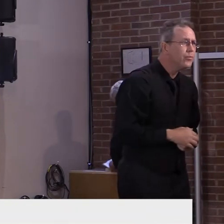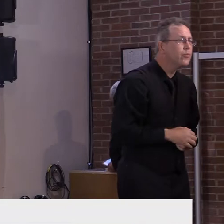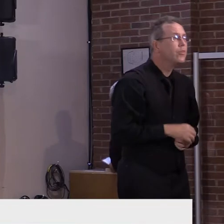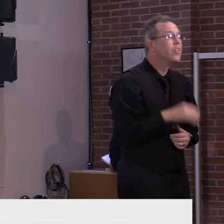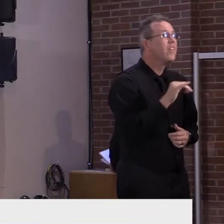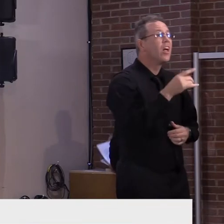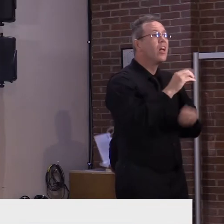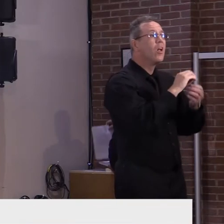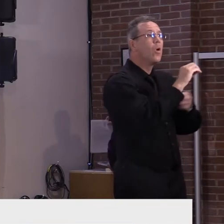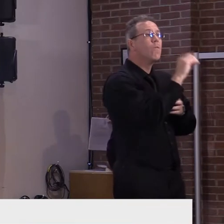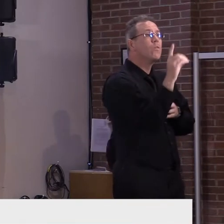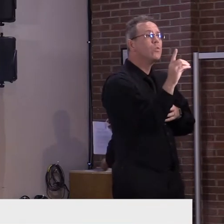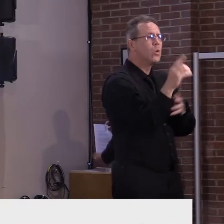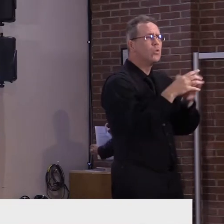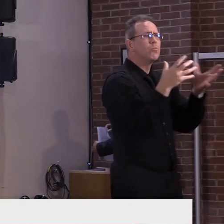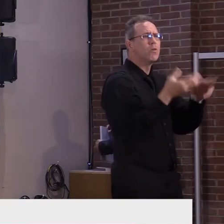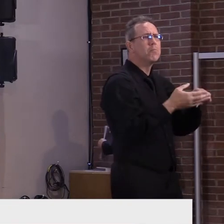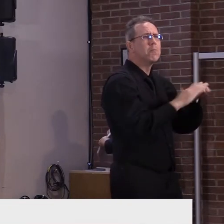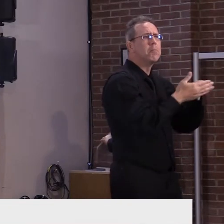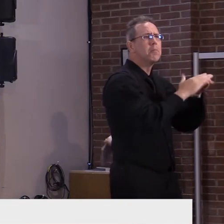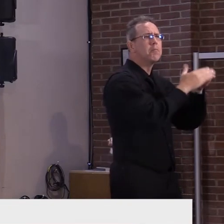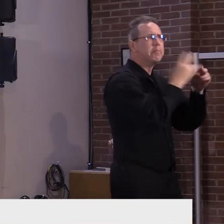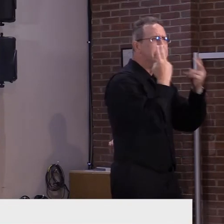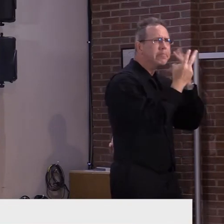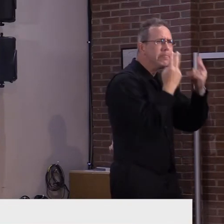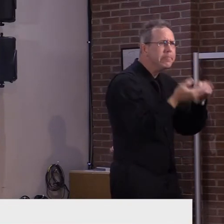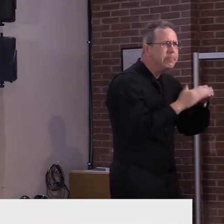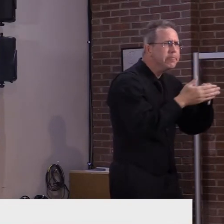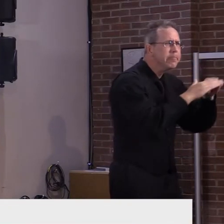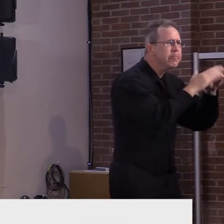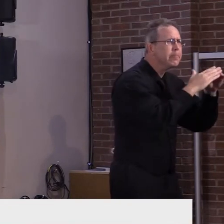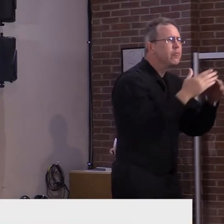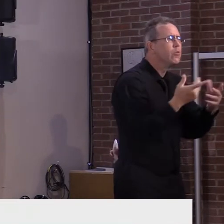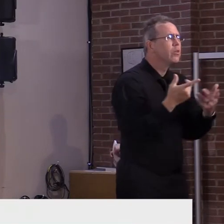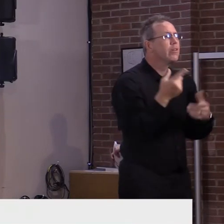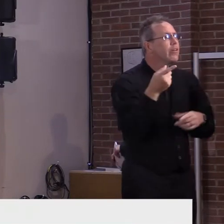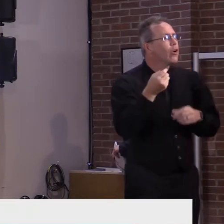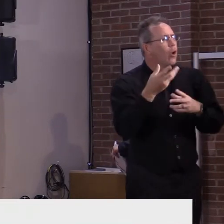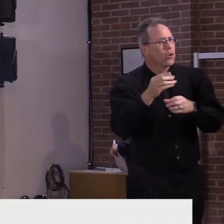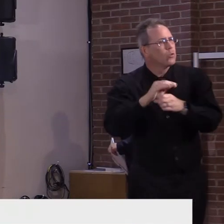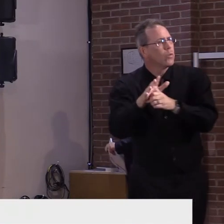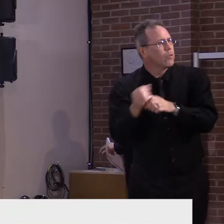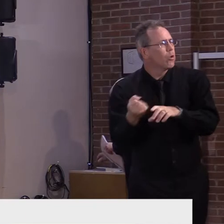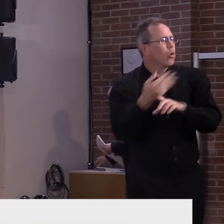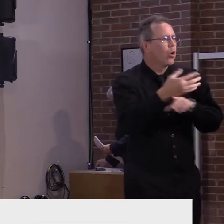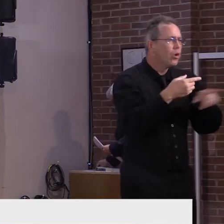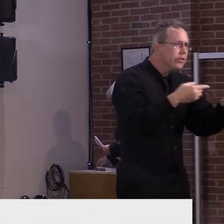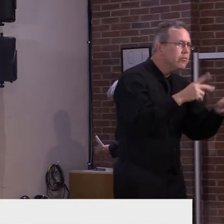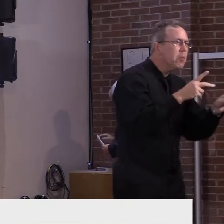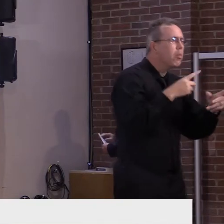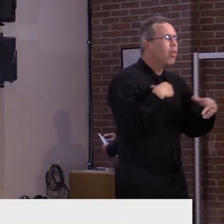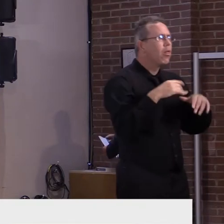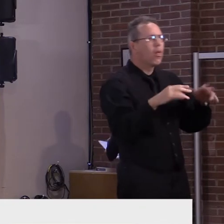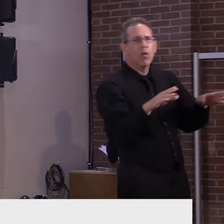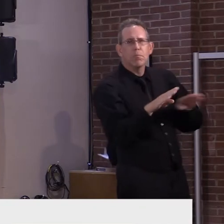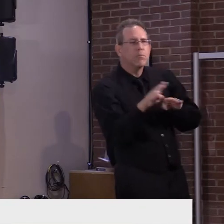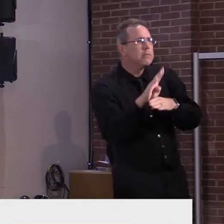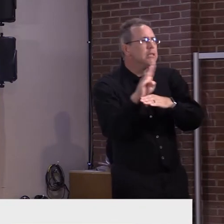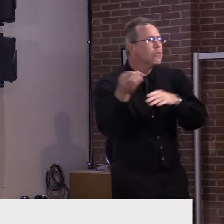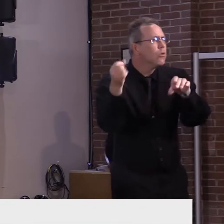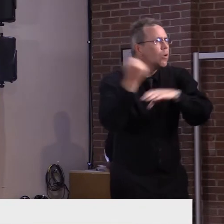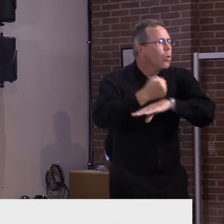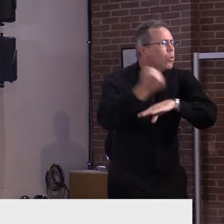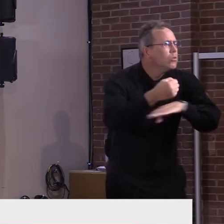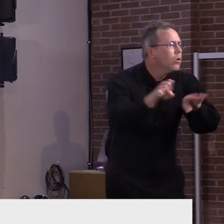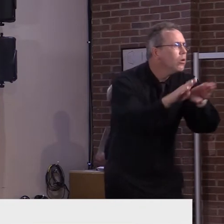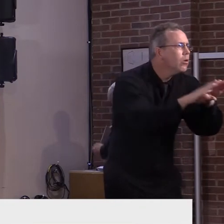stresses from COVID, barriers to treatment, businesses closing, and the uncertainty of the past 18 months,